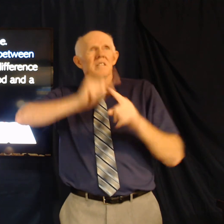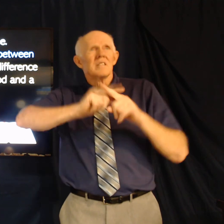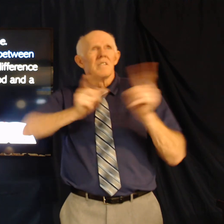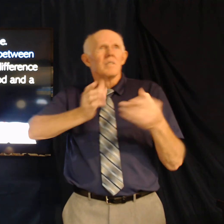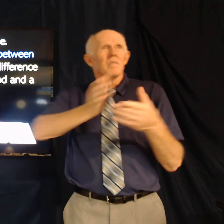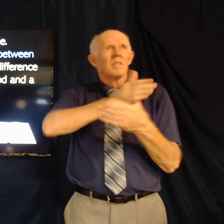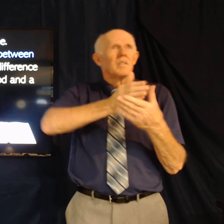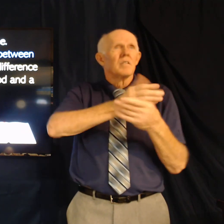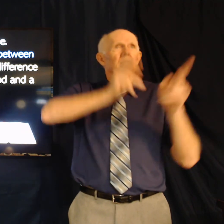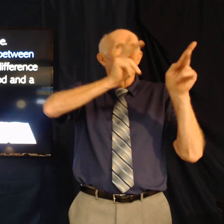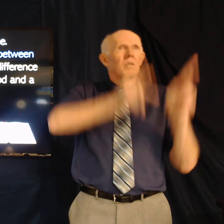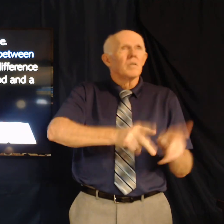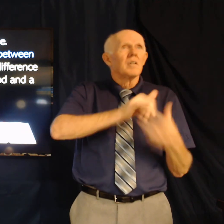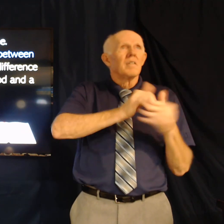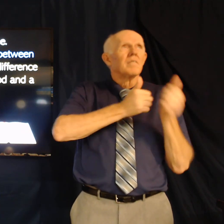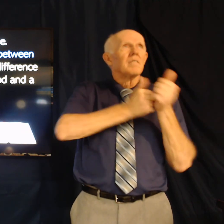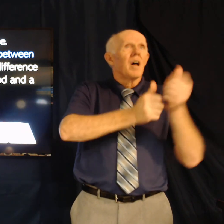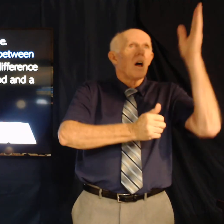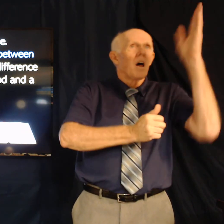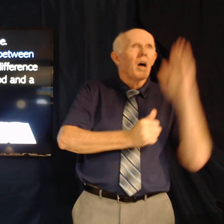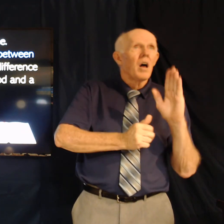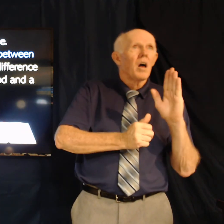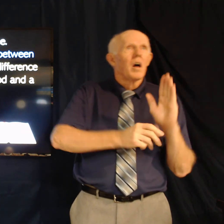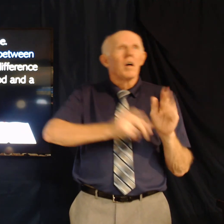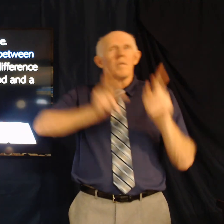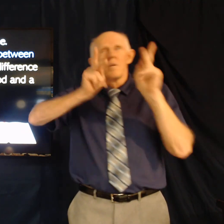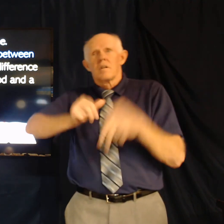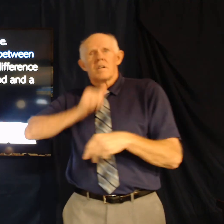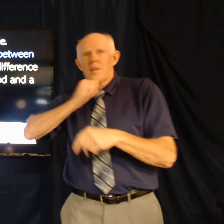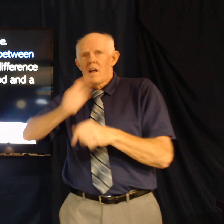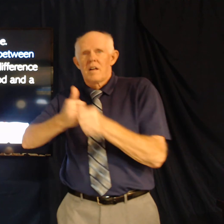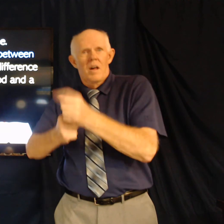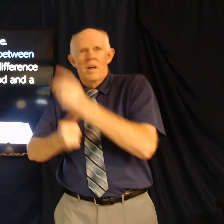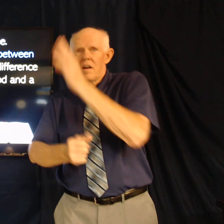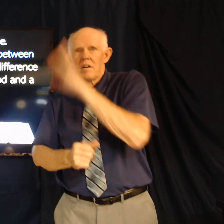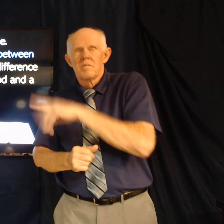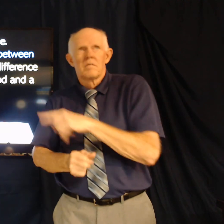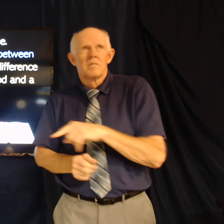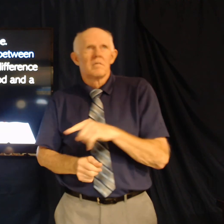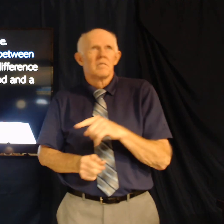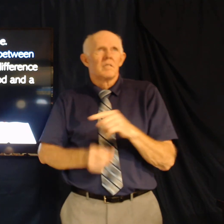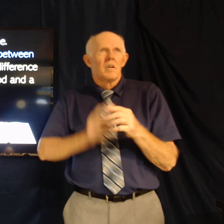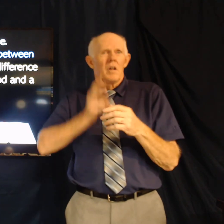will learn the difference between a person that follows God and a person that does not.